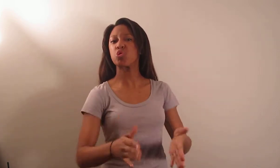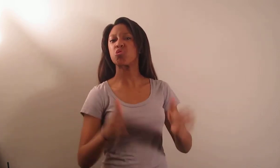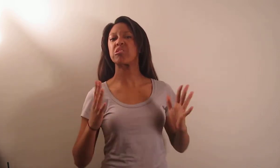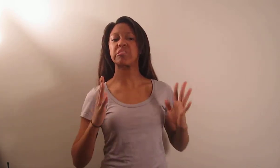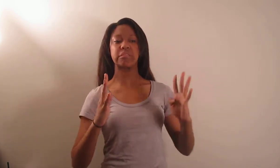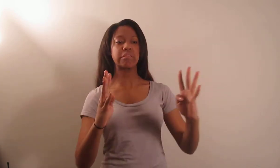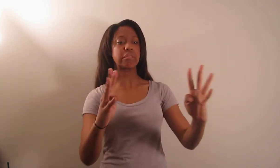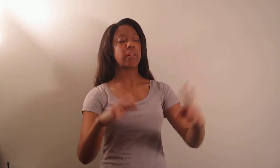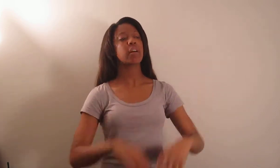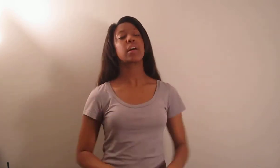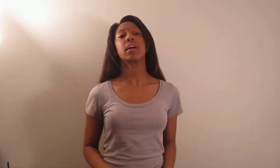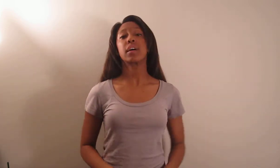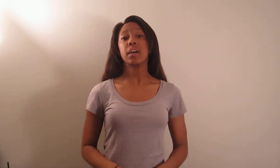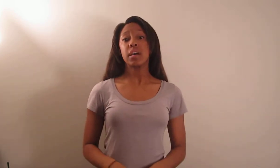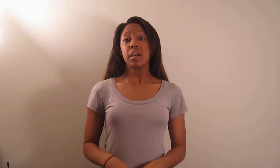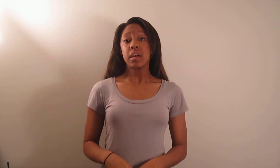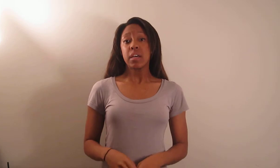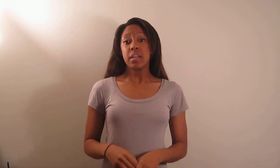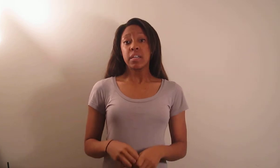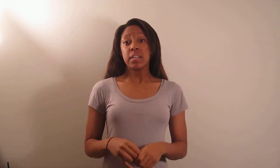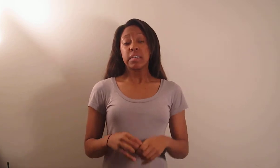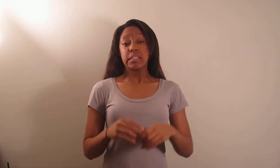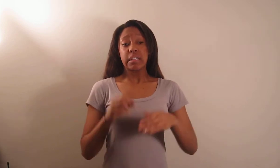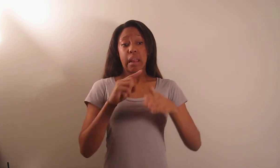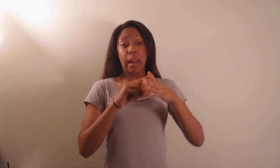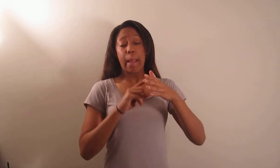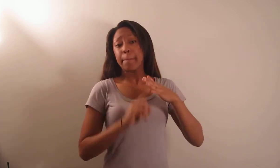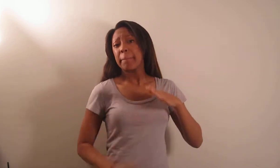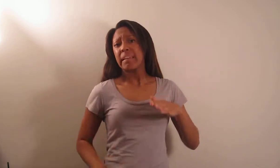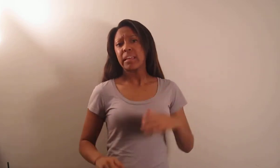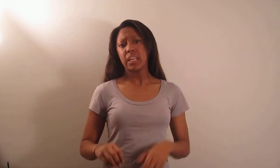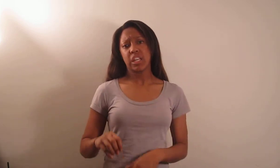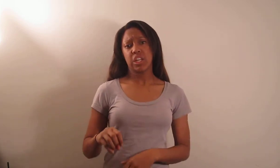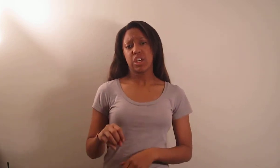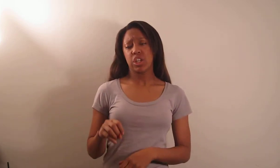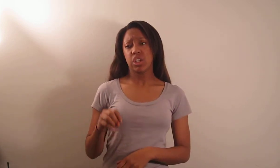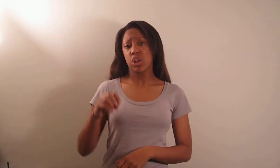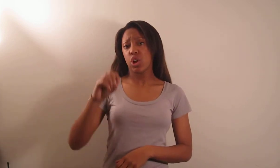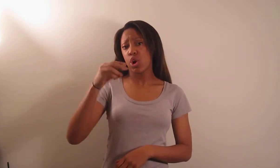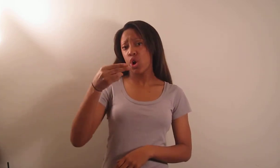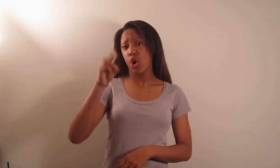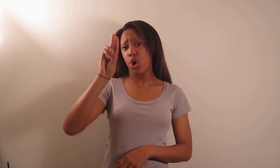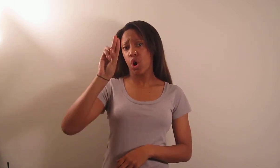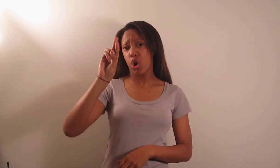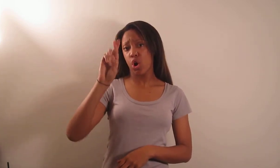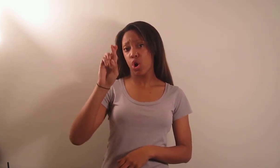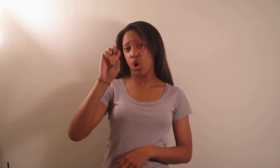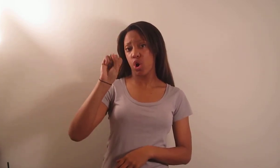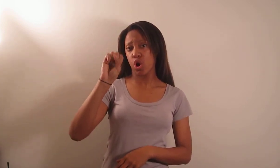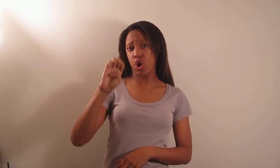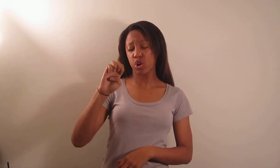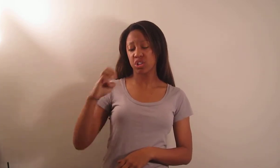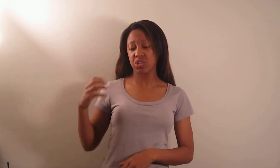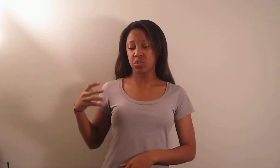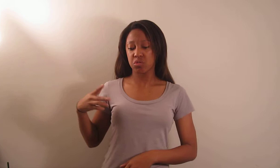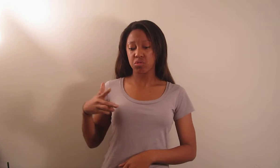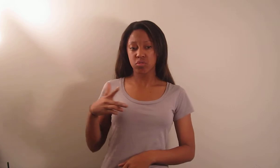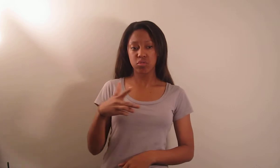hearse crept from the dank, narrow streets of the Lower East Side toward the skyscrapers towering over Madison Square.